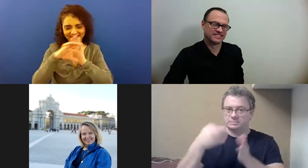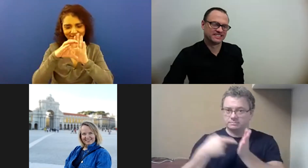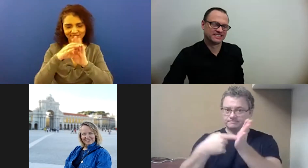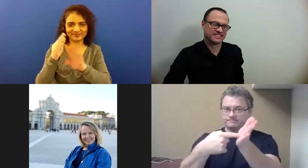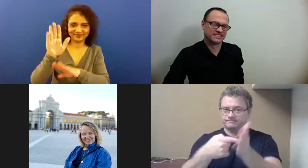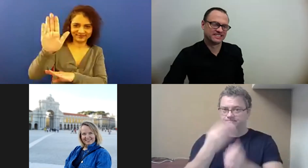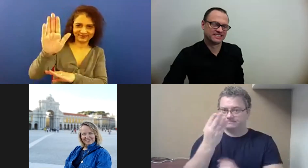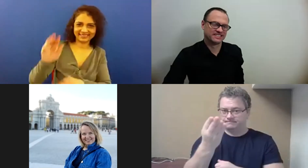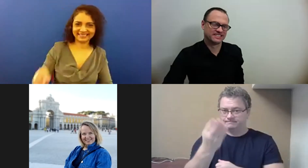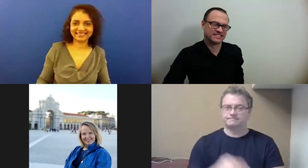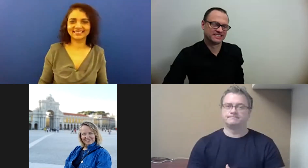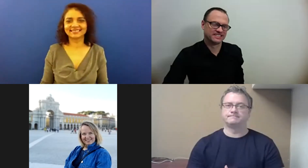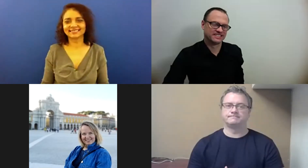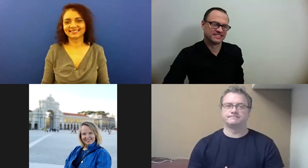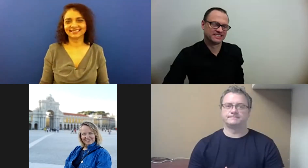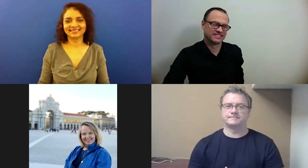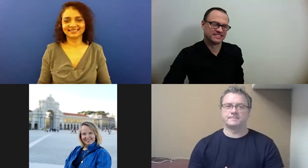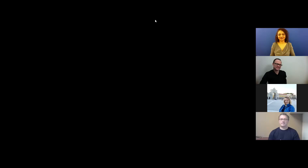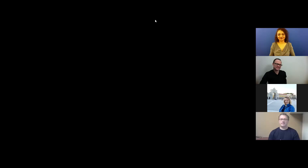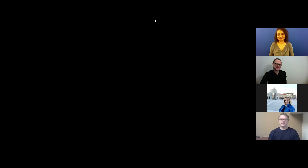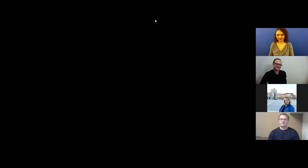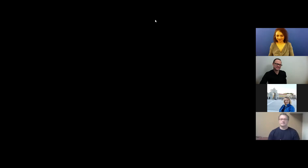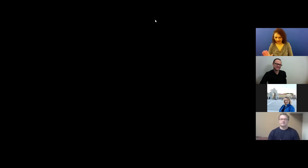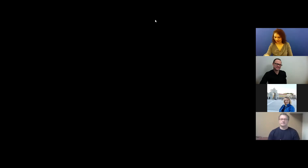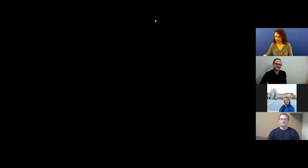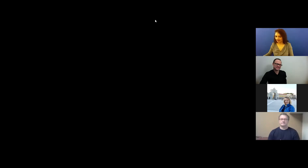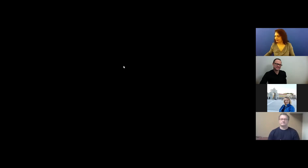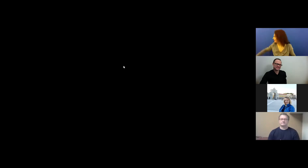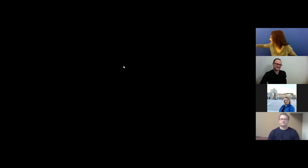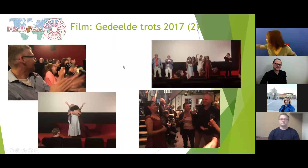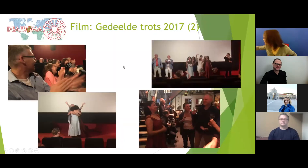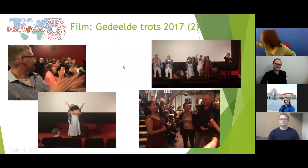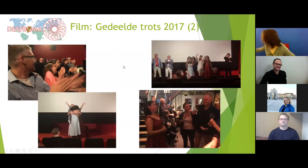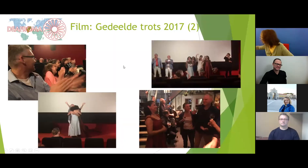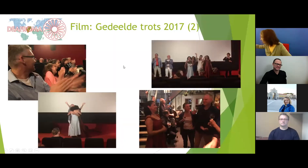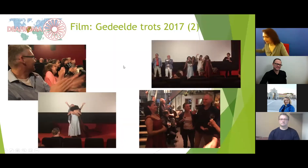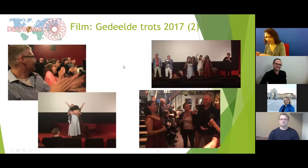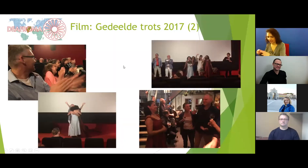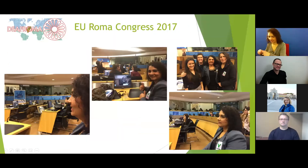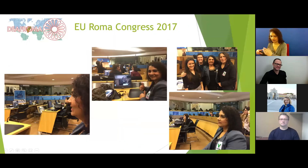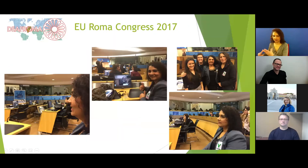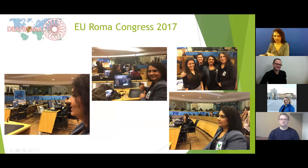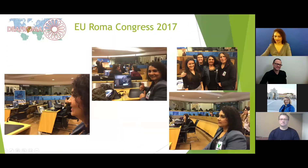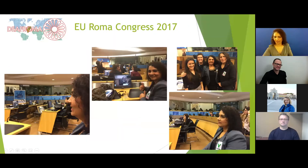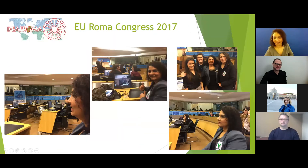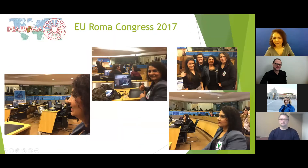Next slide, please. About my ambition to become politically active.